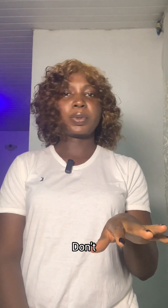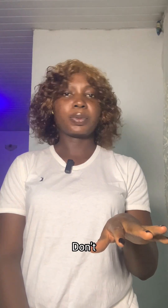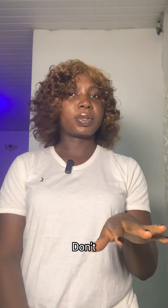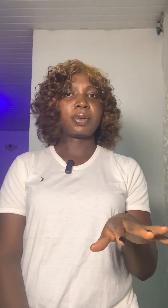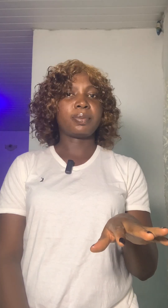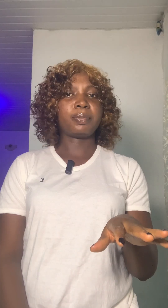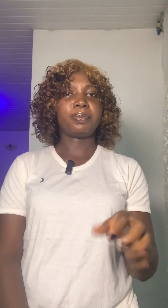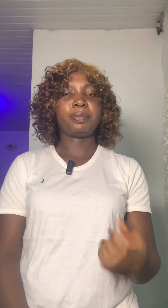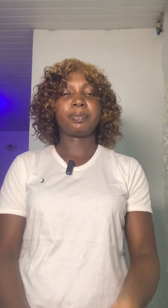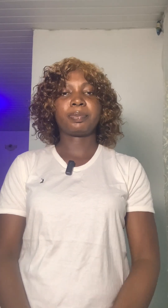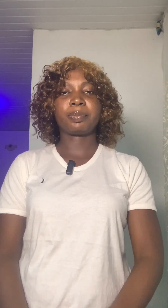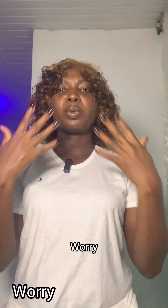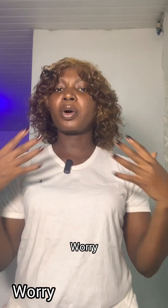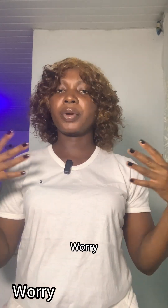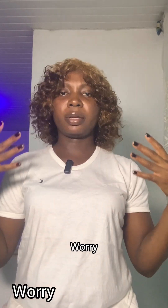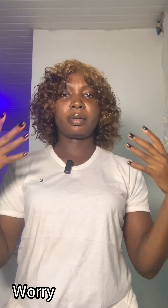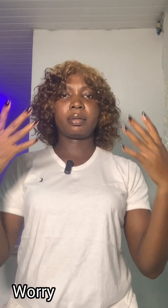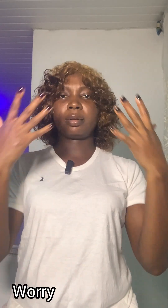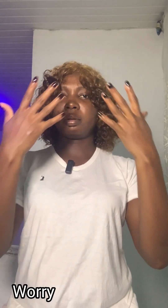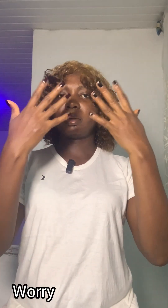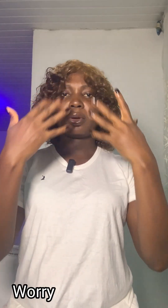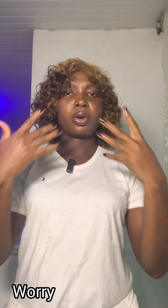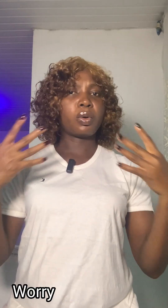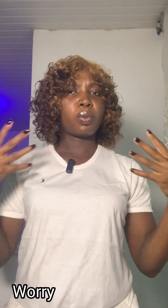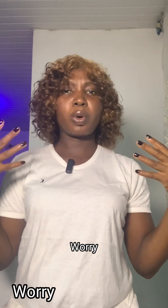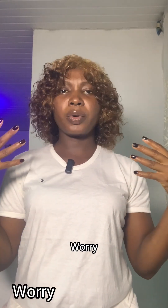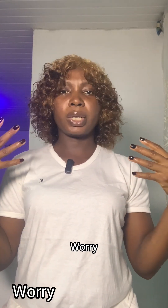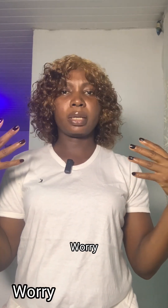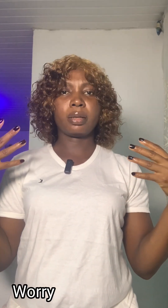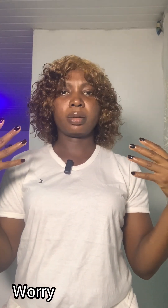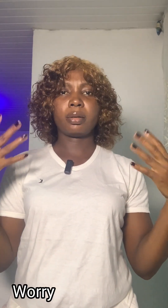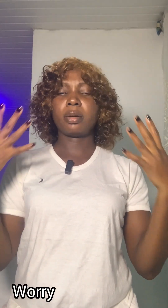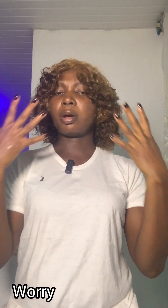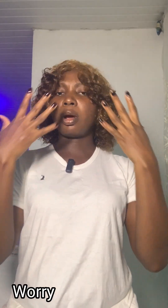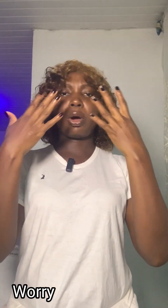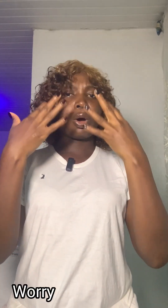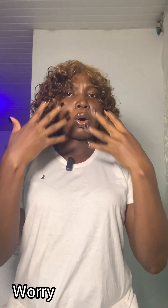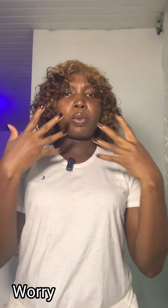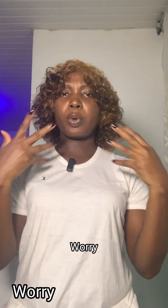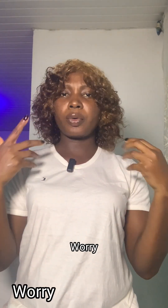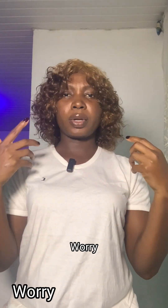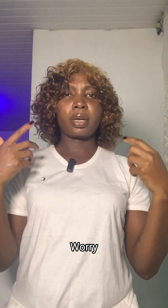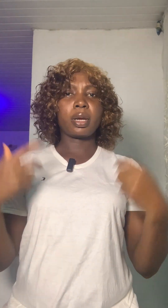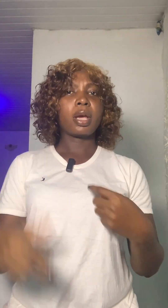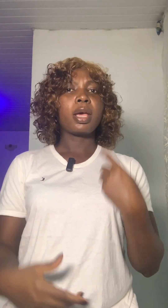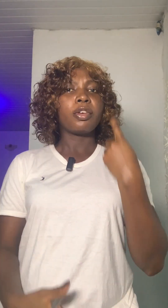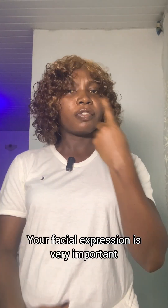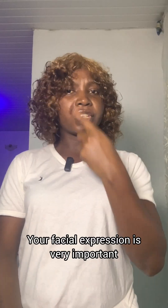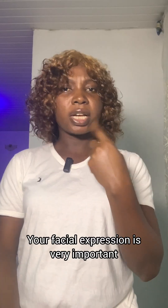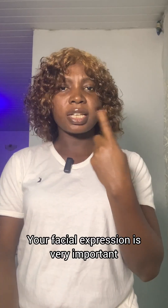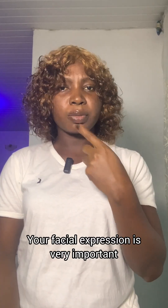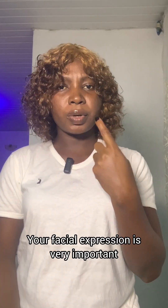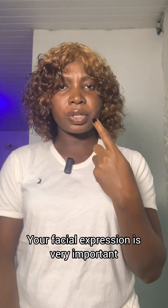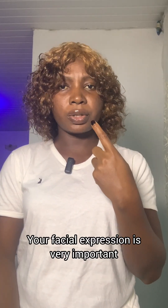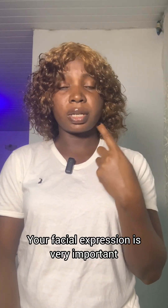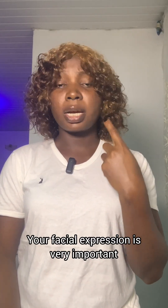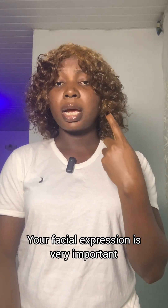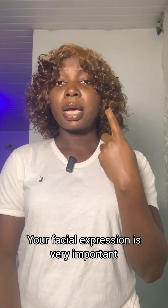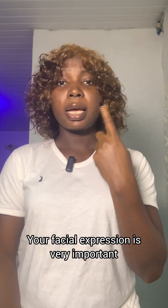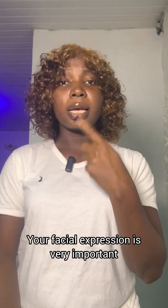Don't. Worry. Worry. Worry. Your facial expression